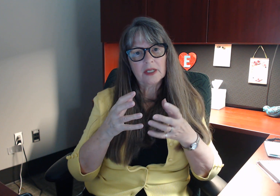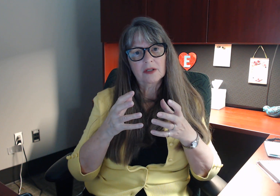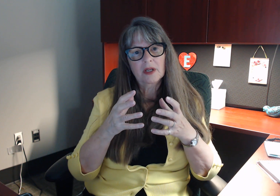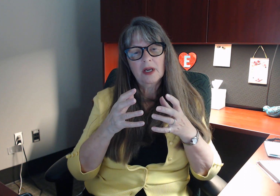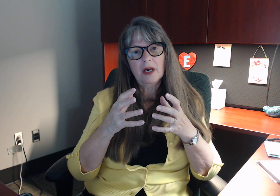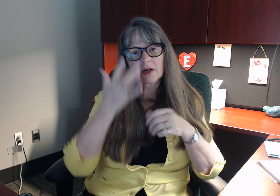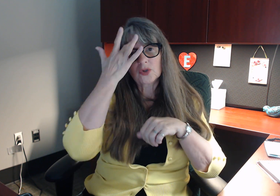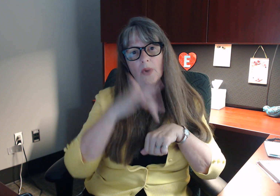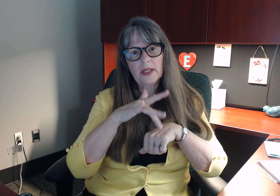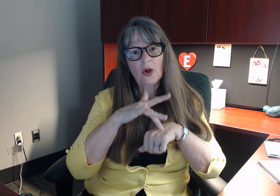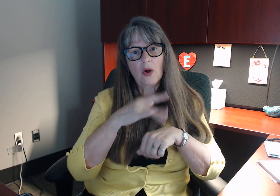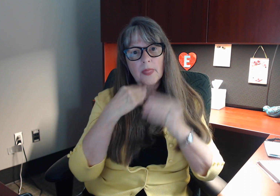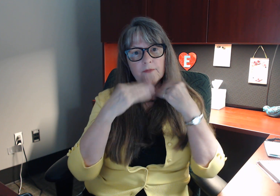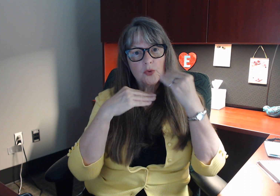in dwelling on the food,